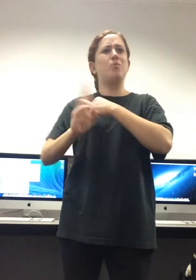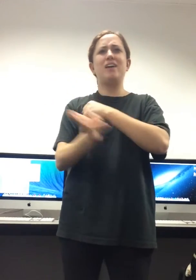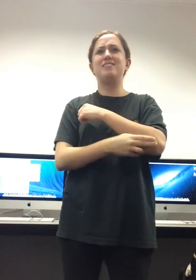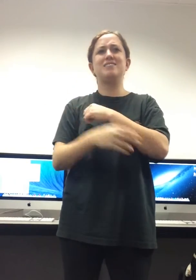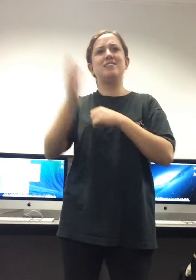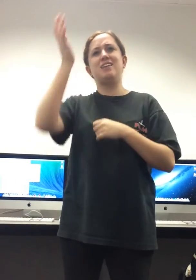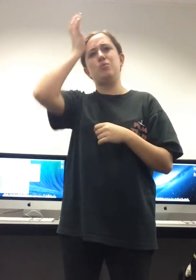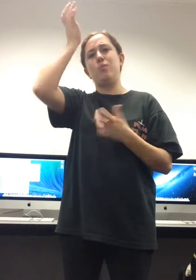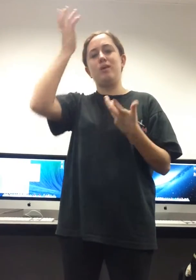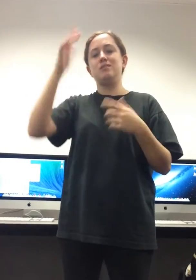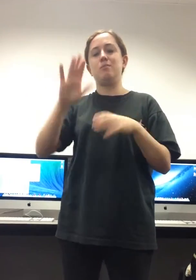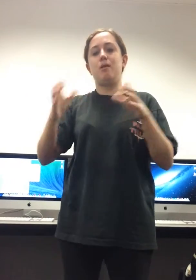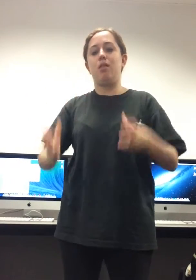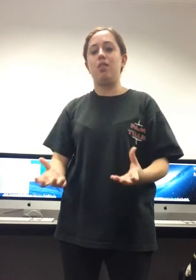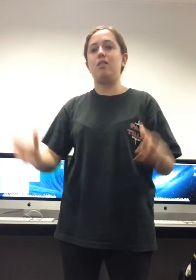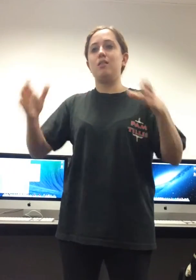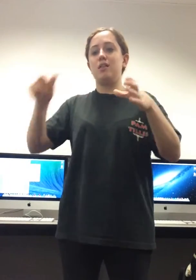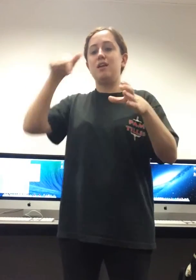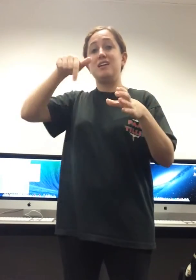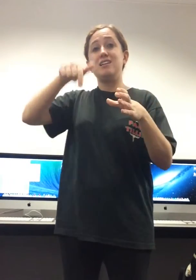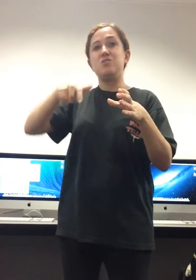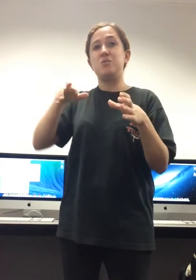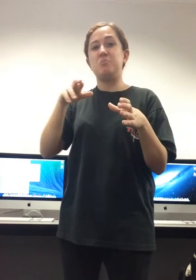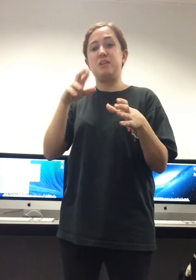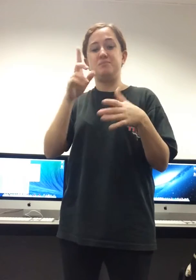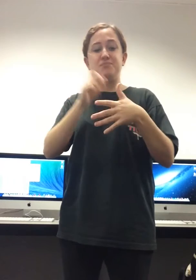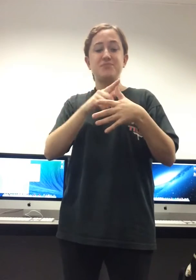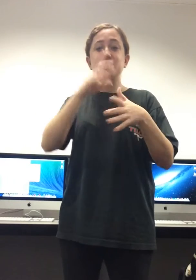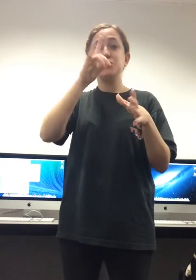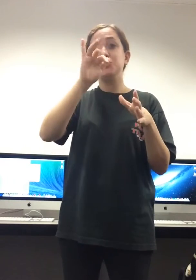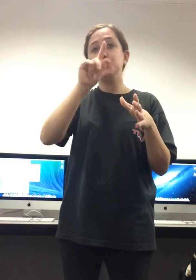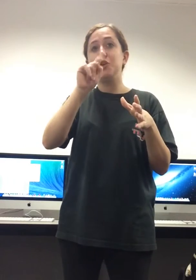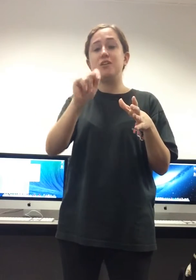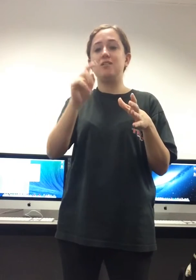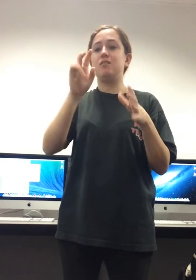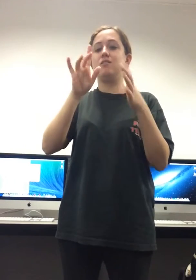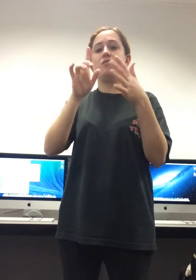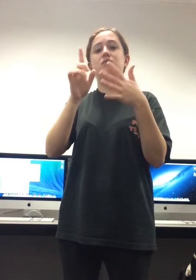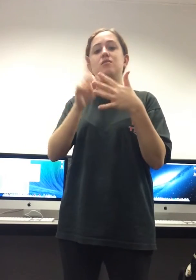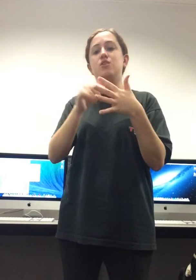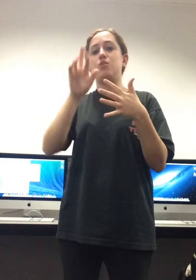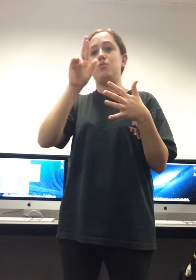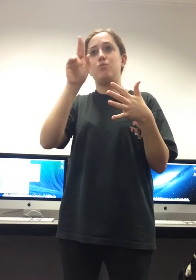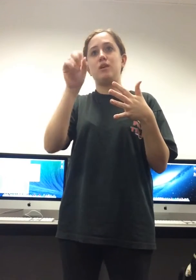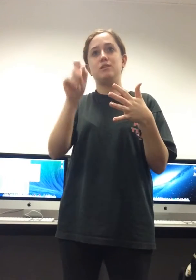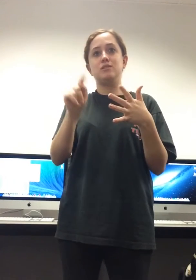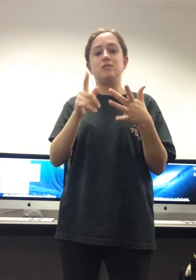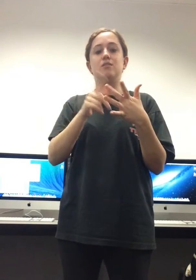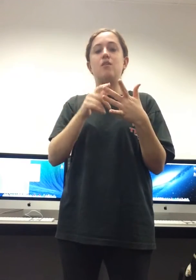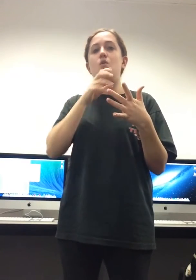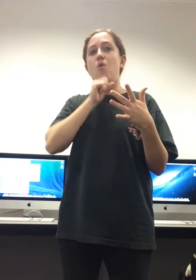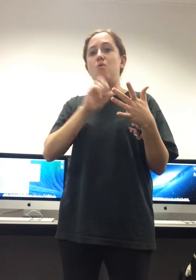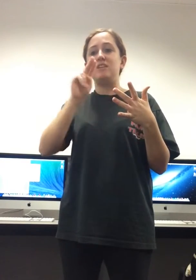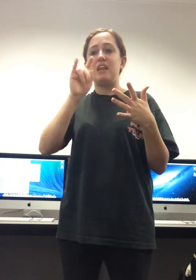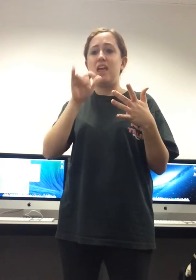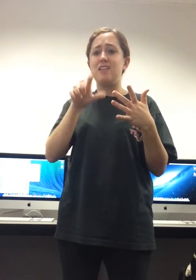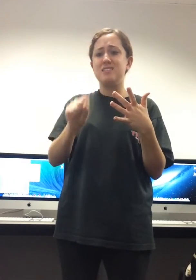dirt and rust and old nails and stale water, and cartload